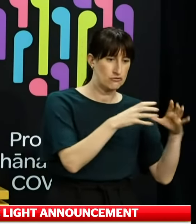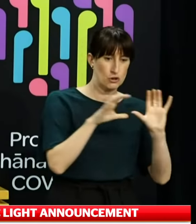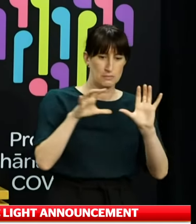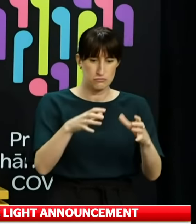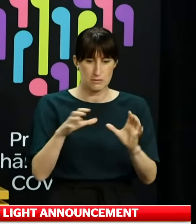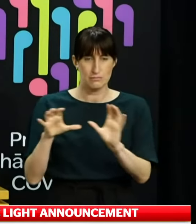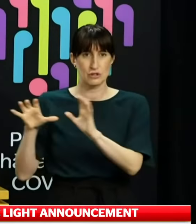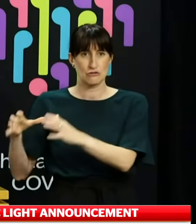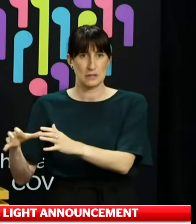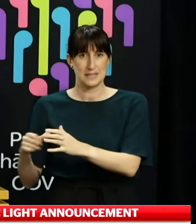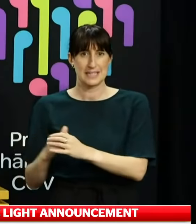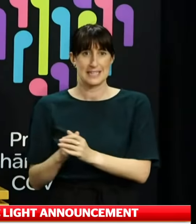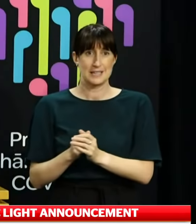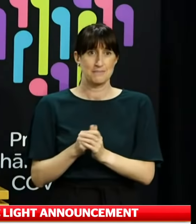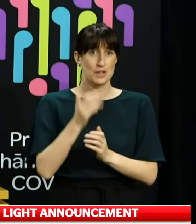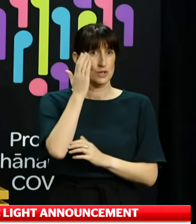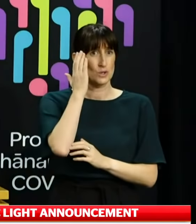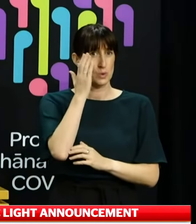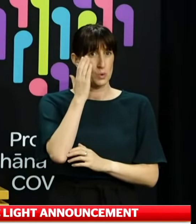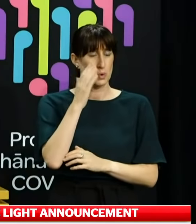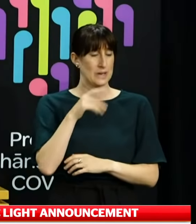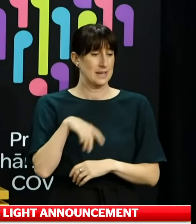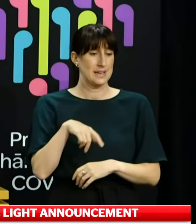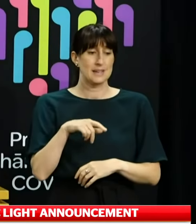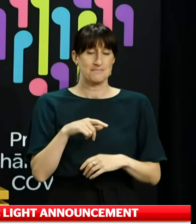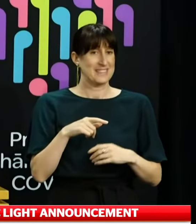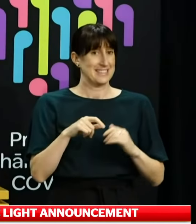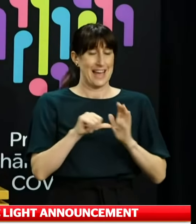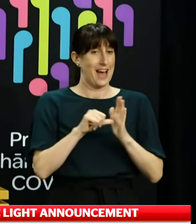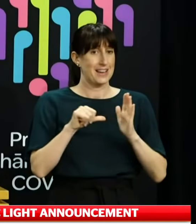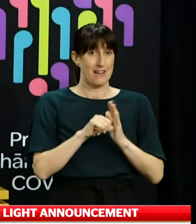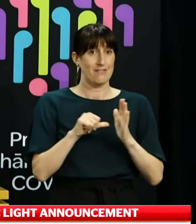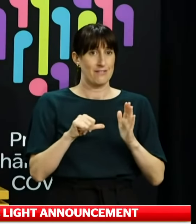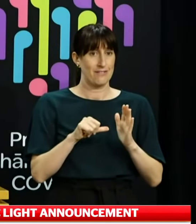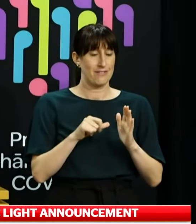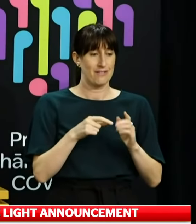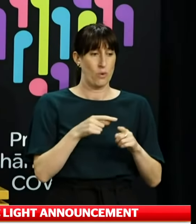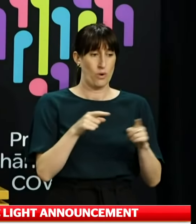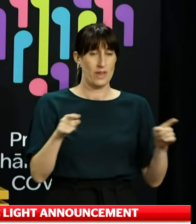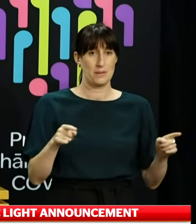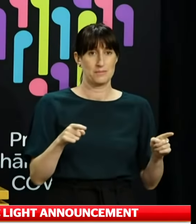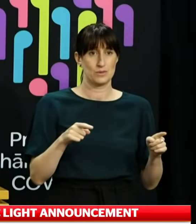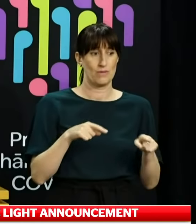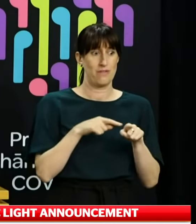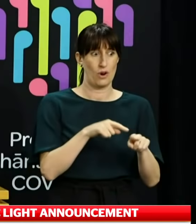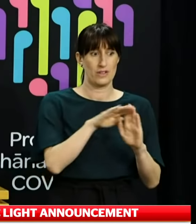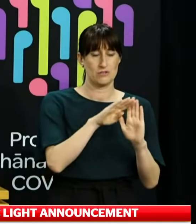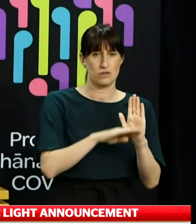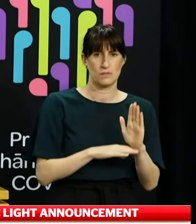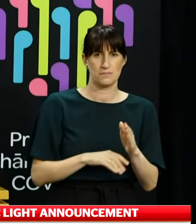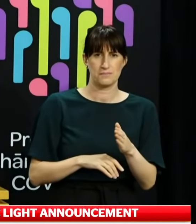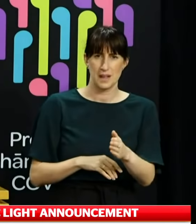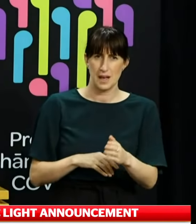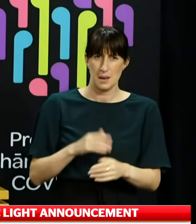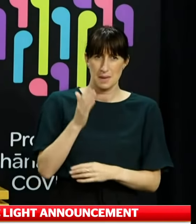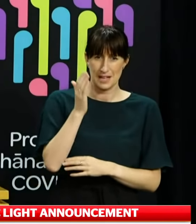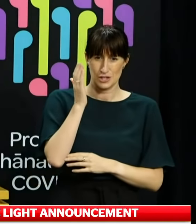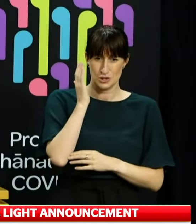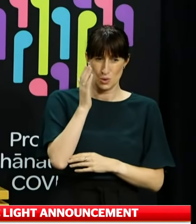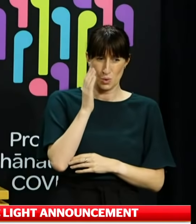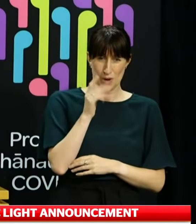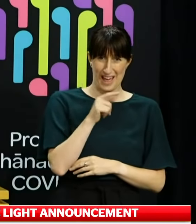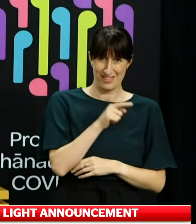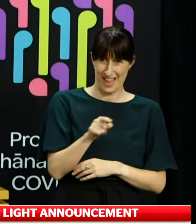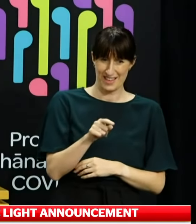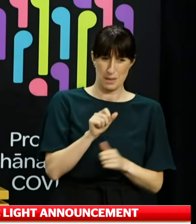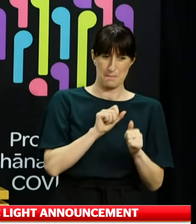proven to be one of the most challenging COVID-19 requirements for schools to be enforcing. So, best place to be making that call if there is a